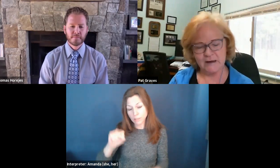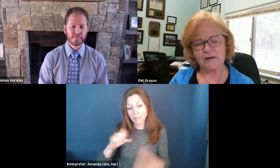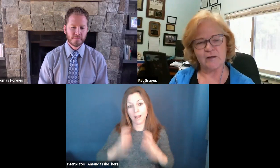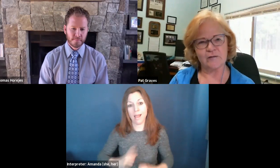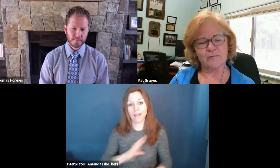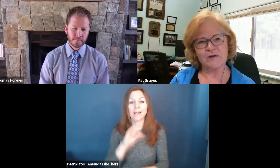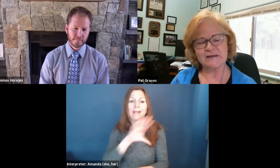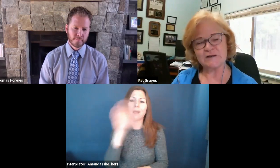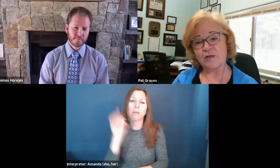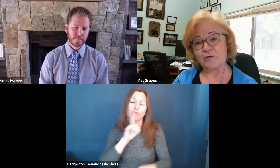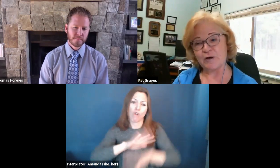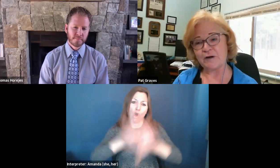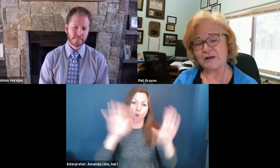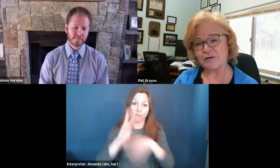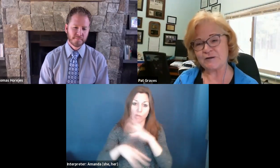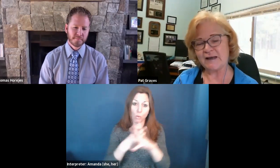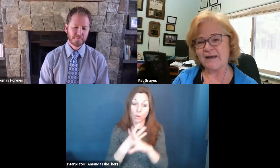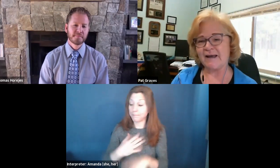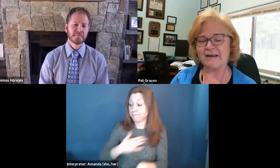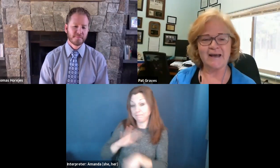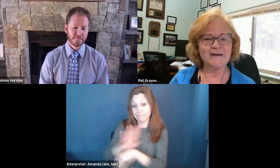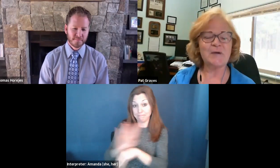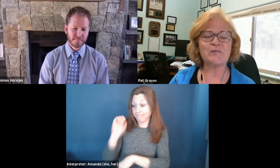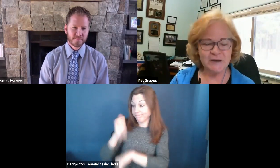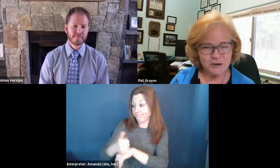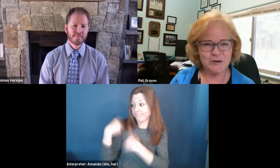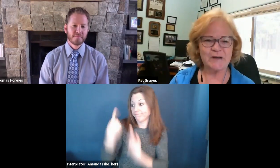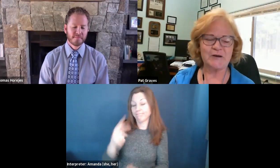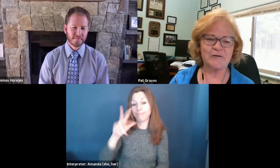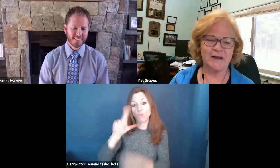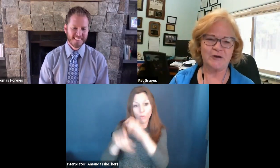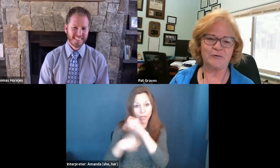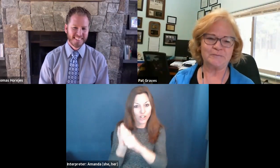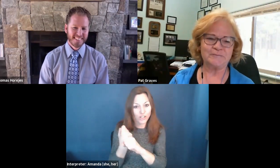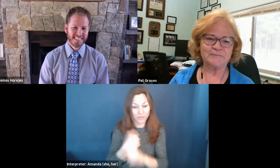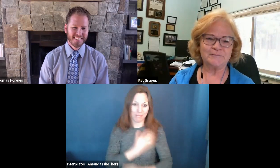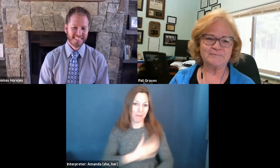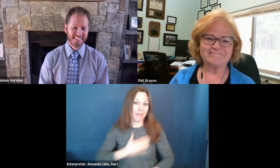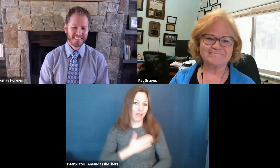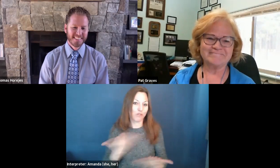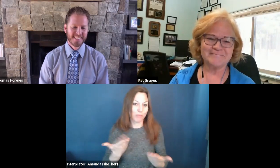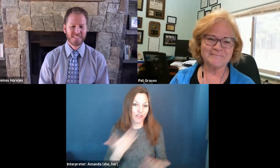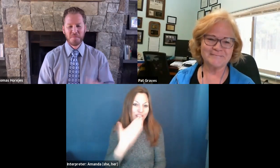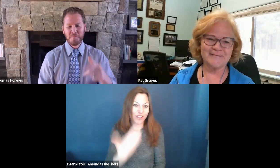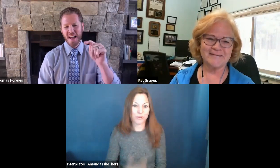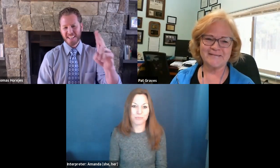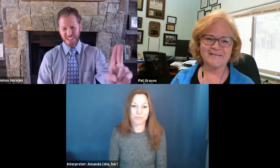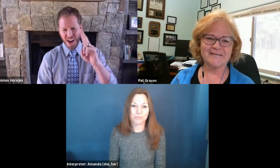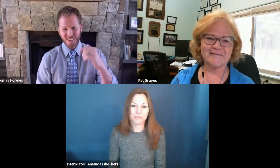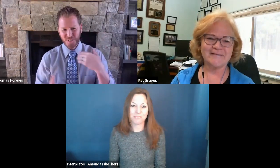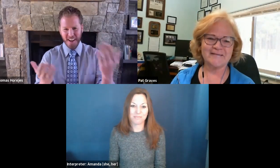been in business for 31 years. And again, it's my pleasure to be here. Thank you.